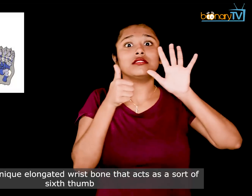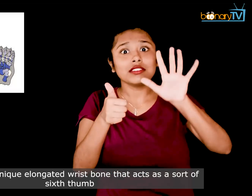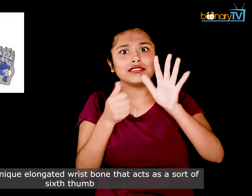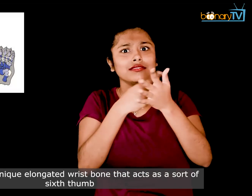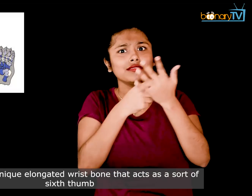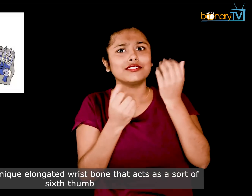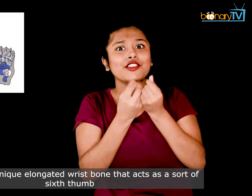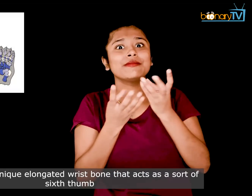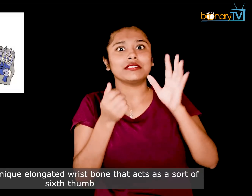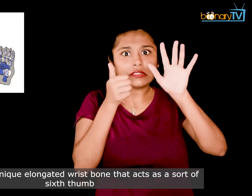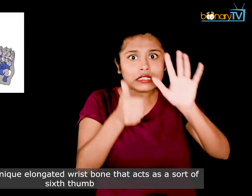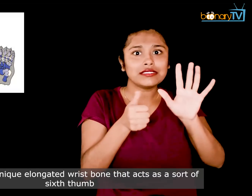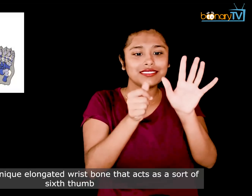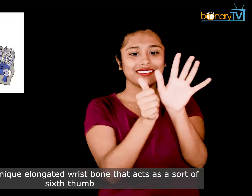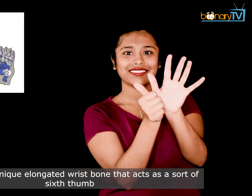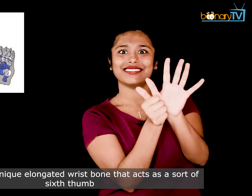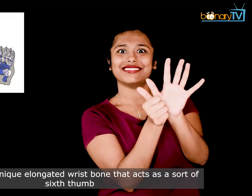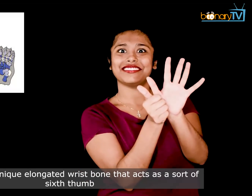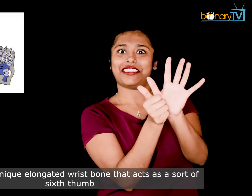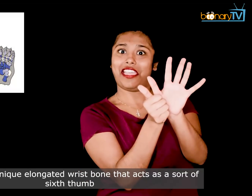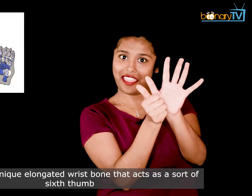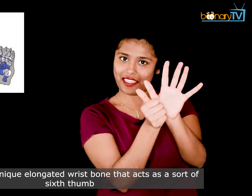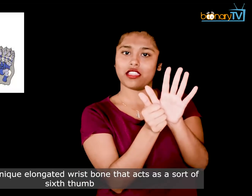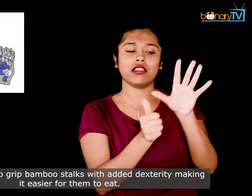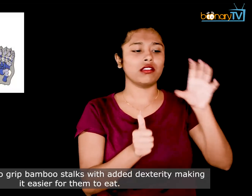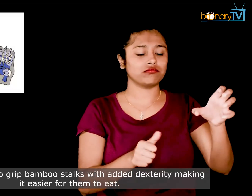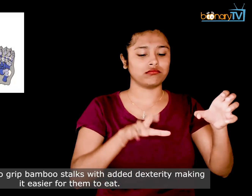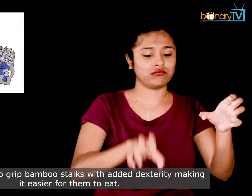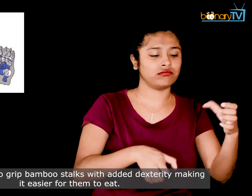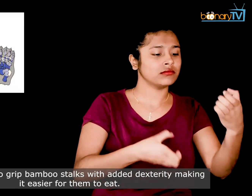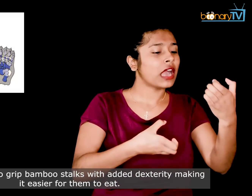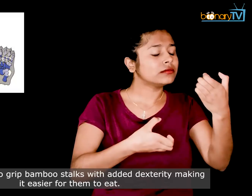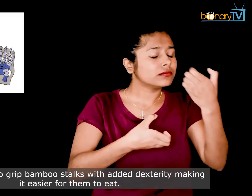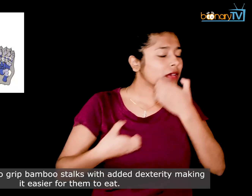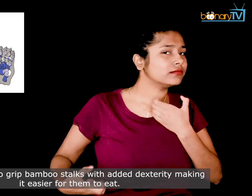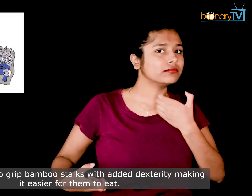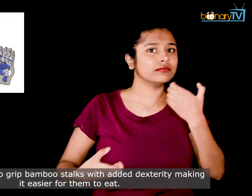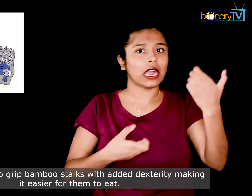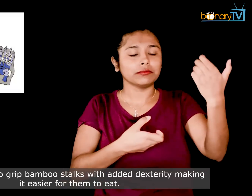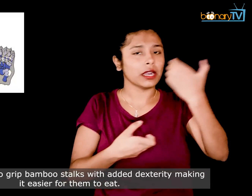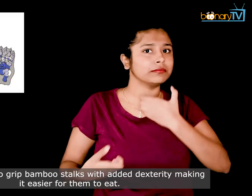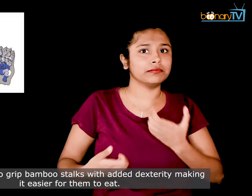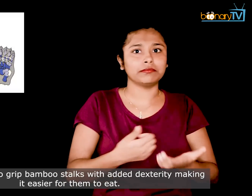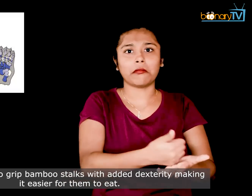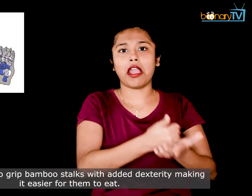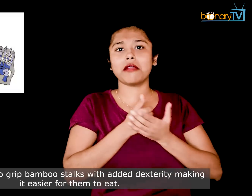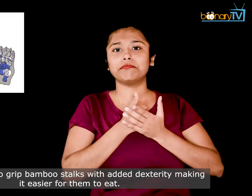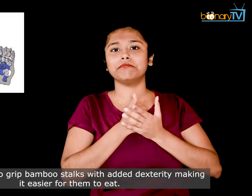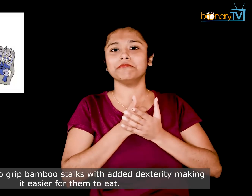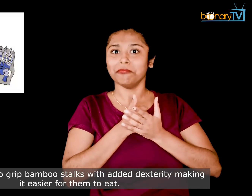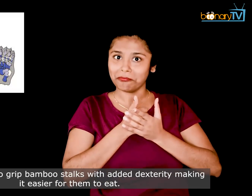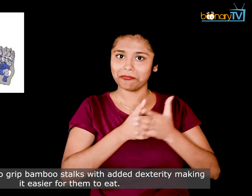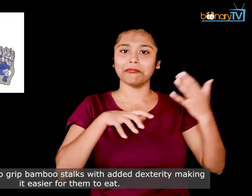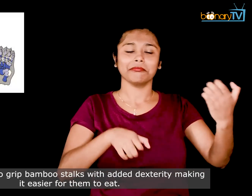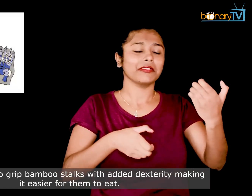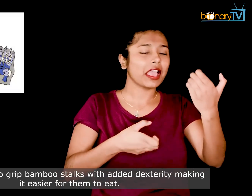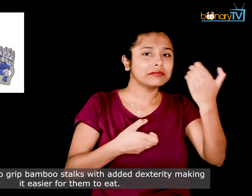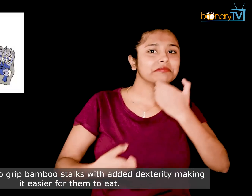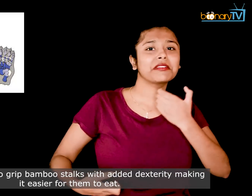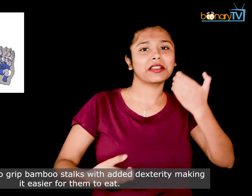acts as a sort of 6th thumb, allowing them to grip bamboo stalks with added dexterity, making it easier